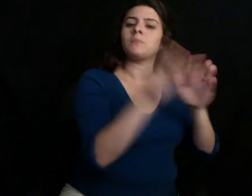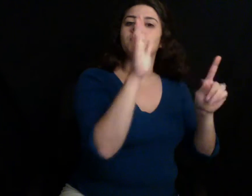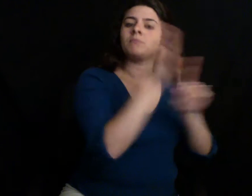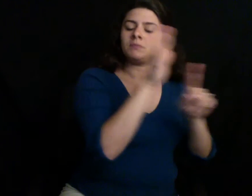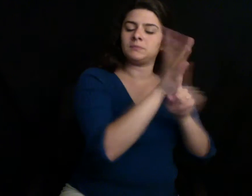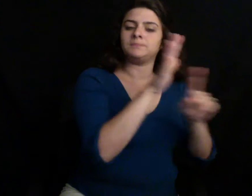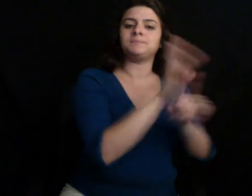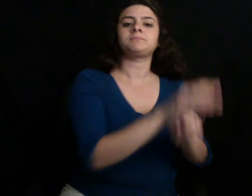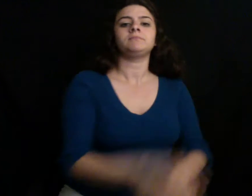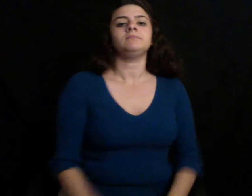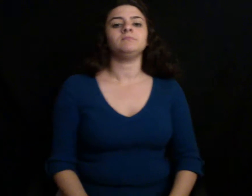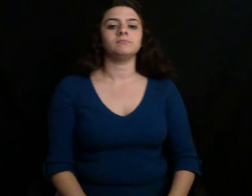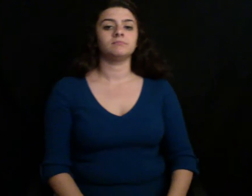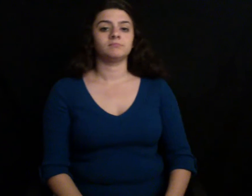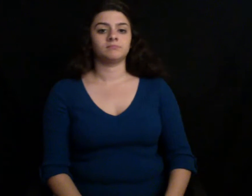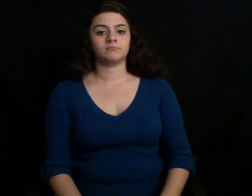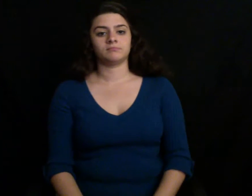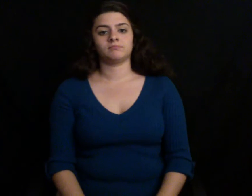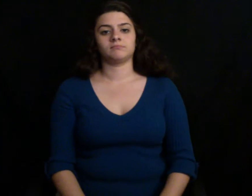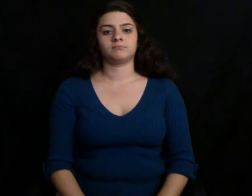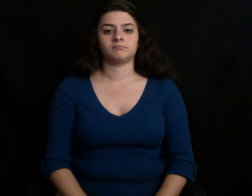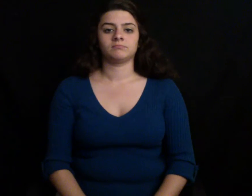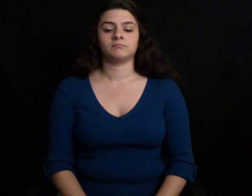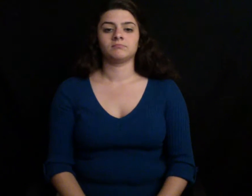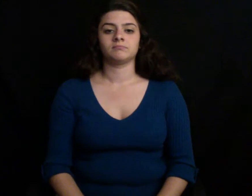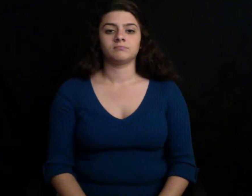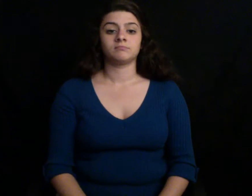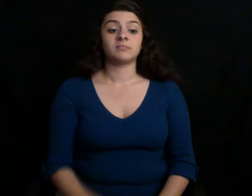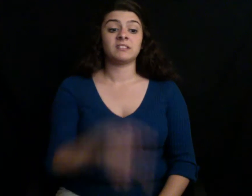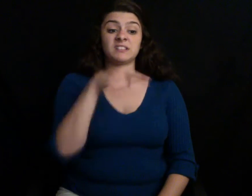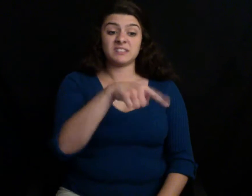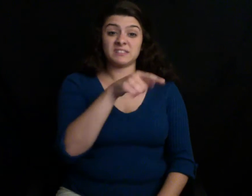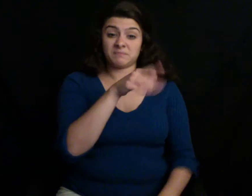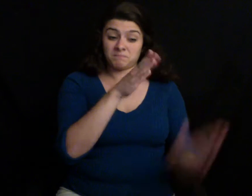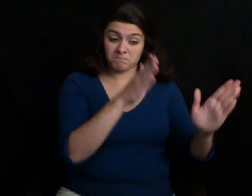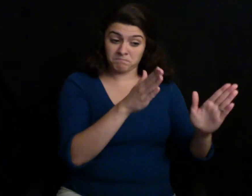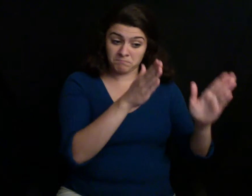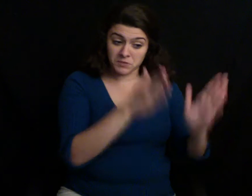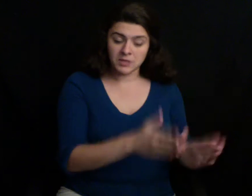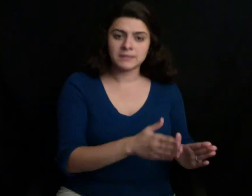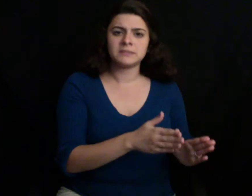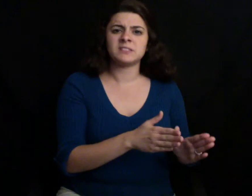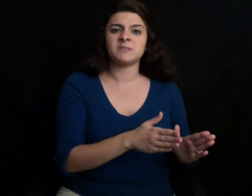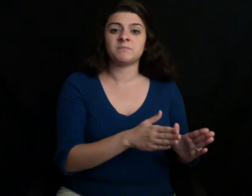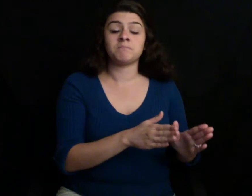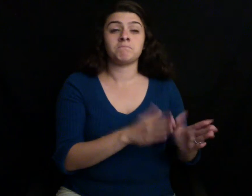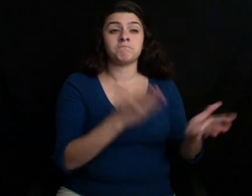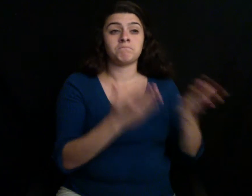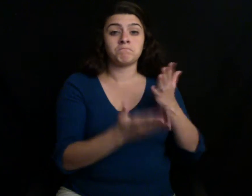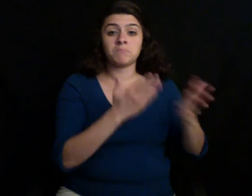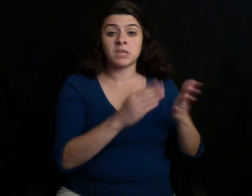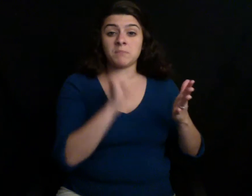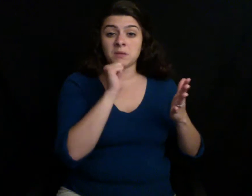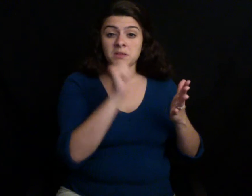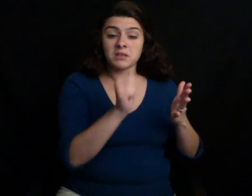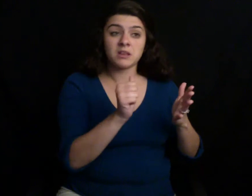person we'll be hearing from today might not be as active, but that doesn't necessarily mean you've never heard of him. You might know Daystorm Power as a